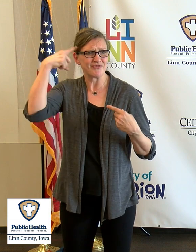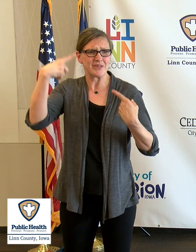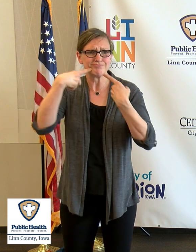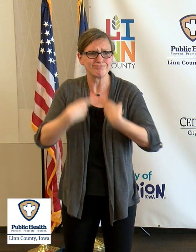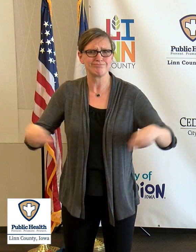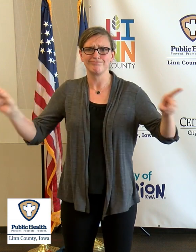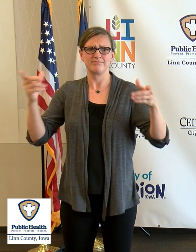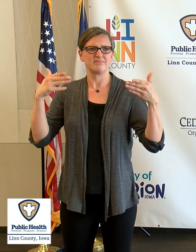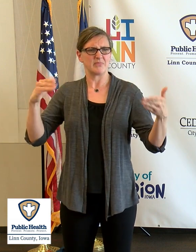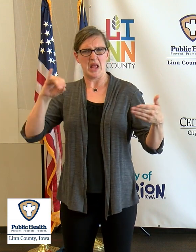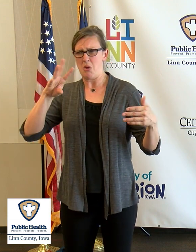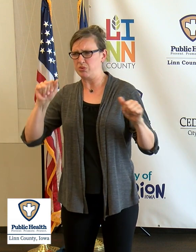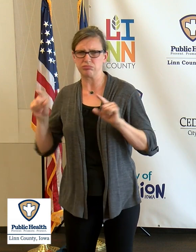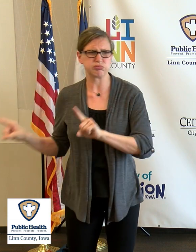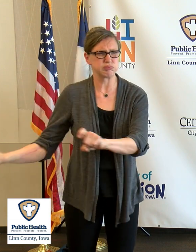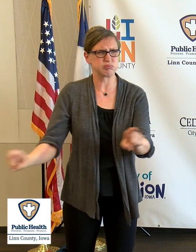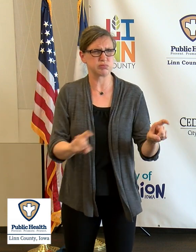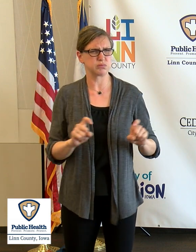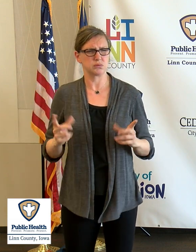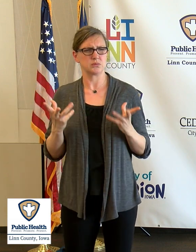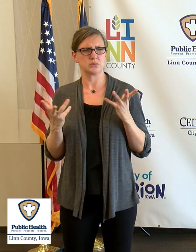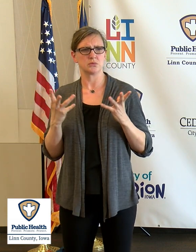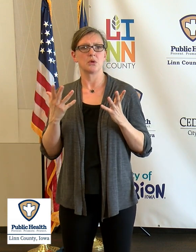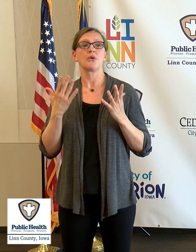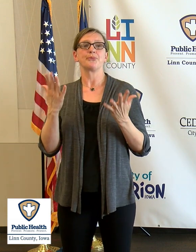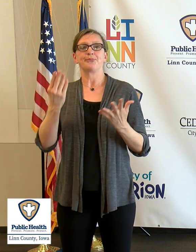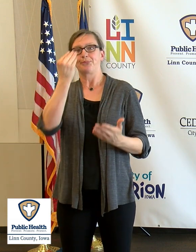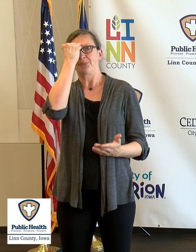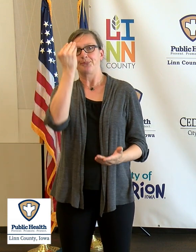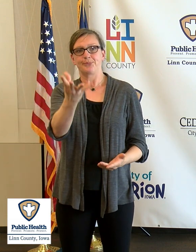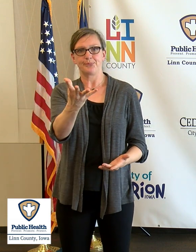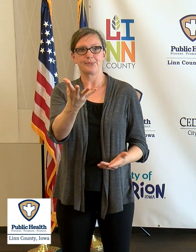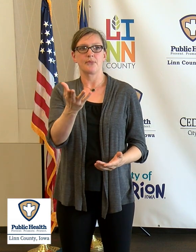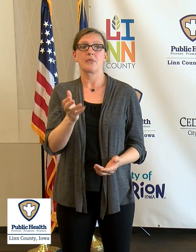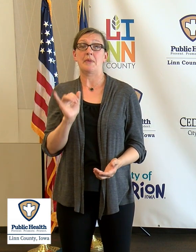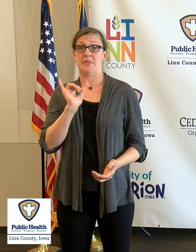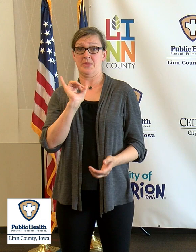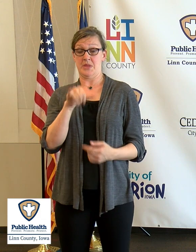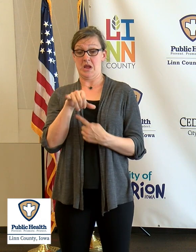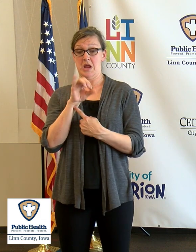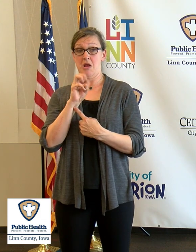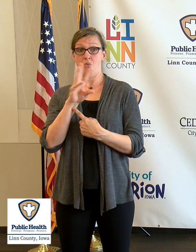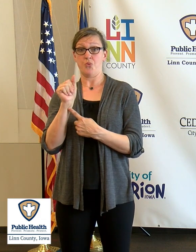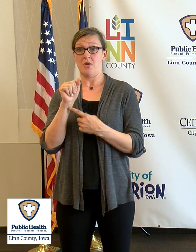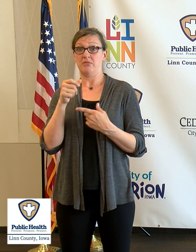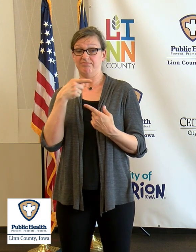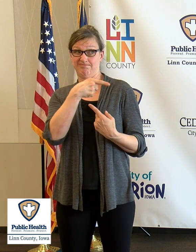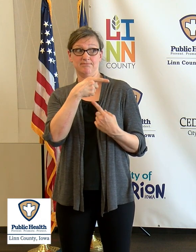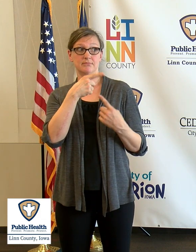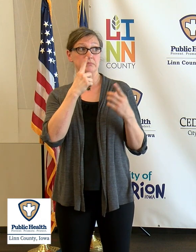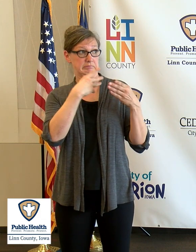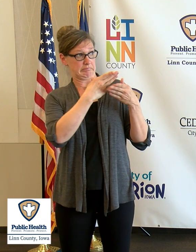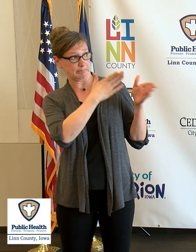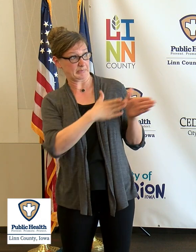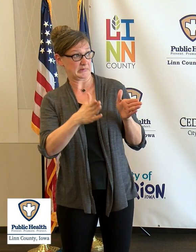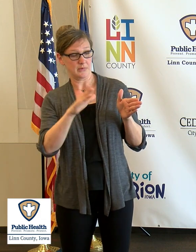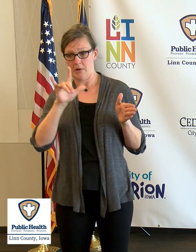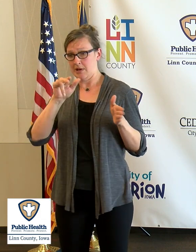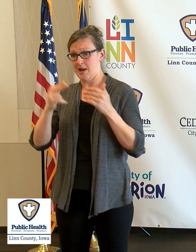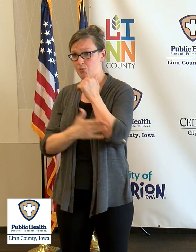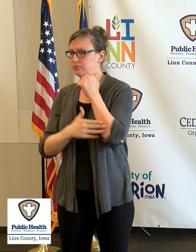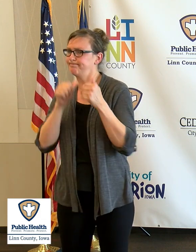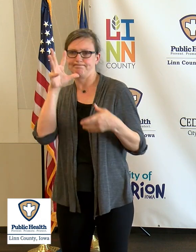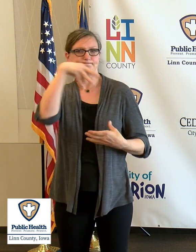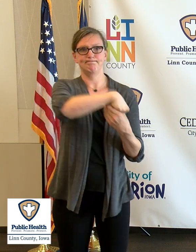We want you to know that Linn County Public Health was not involved in the planning or implementation of Test Iowa, and we learned about the new testing